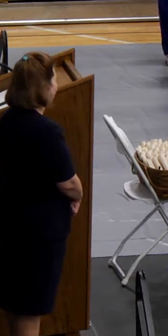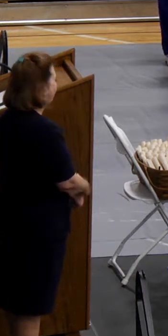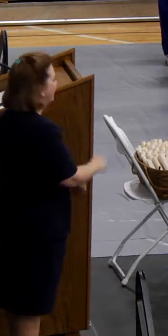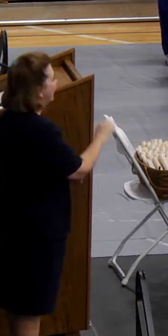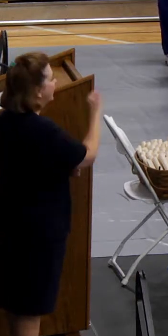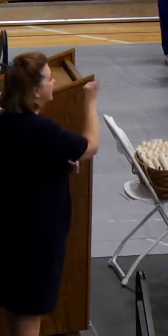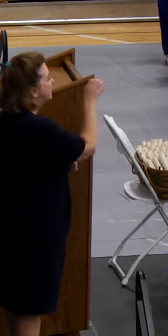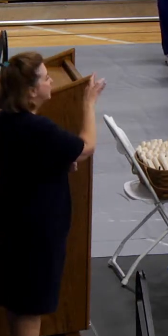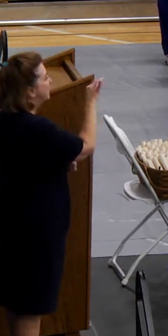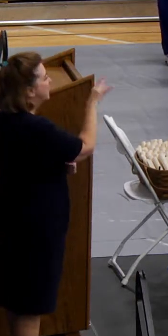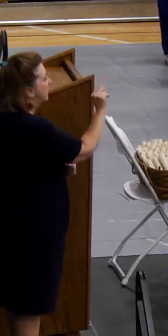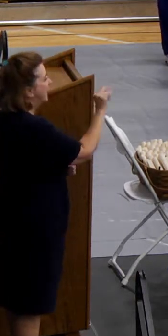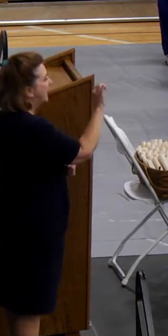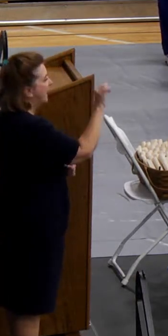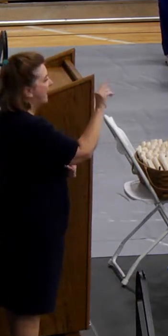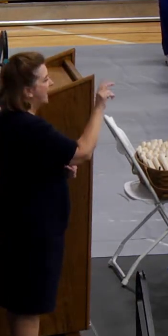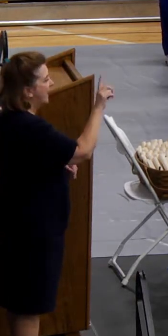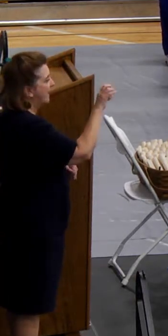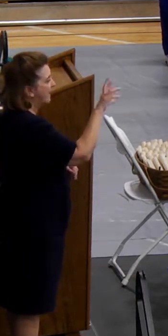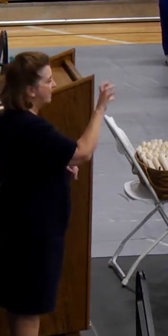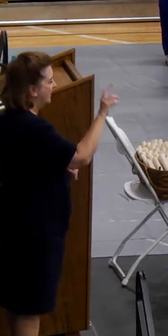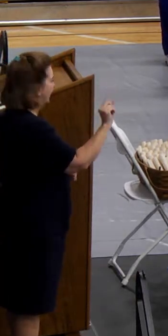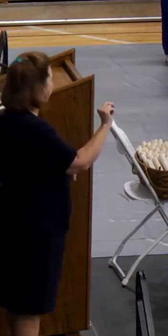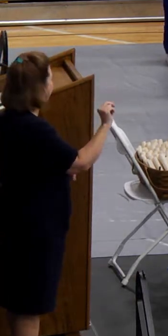Jaren Anderson Herskin.